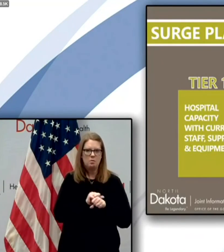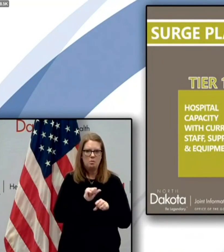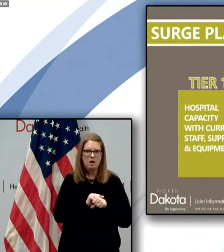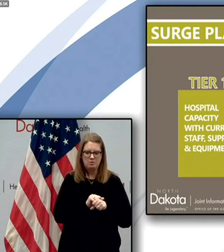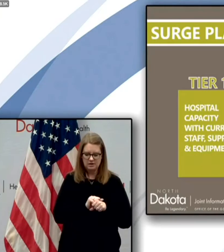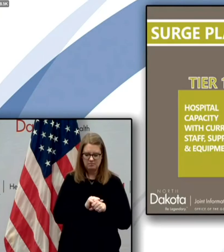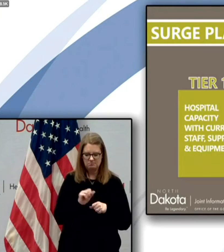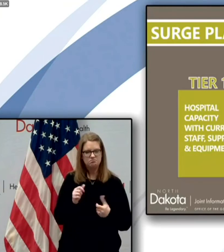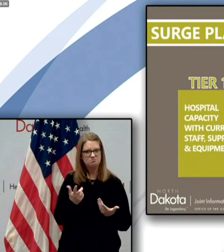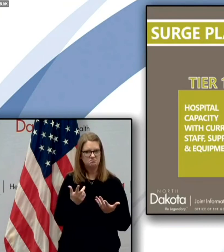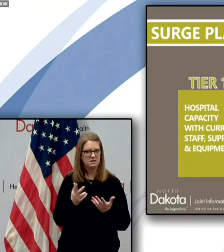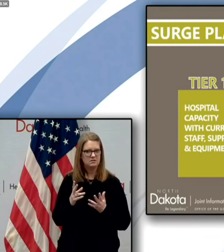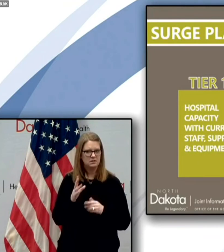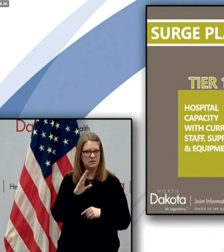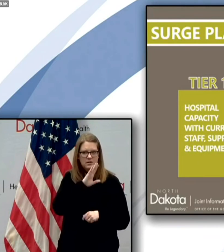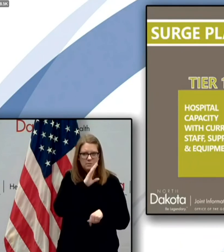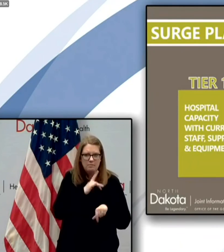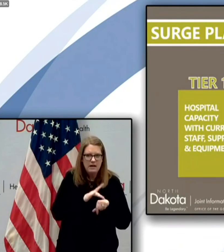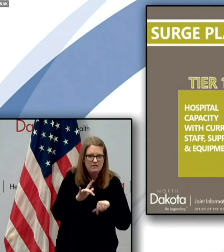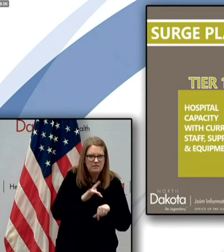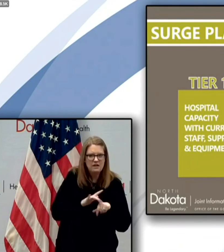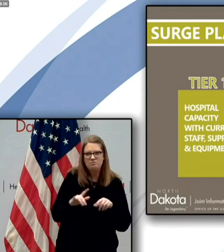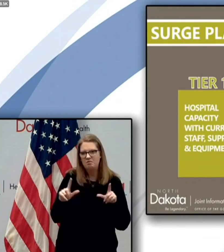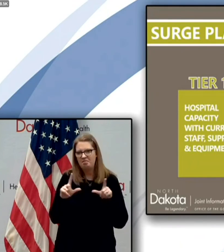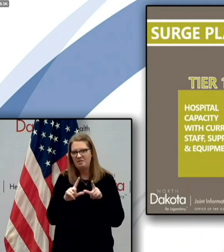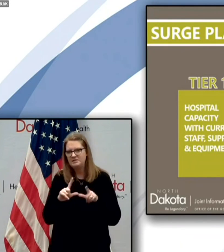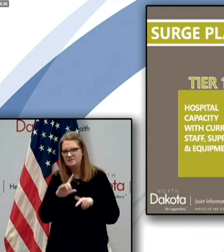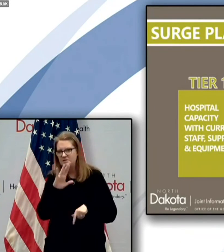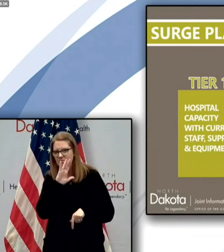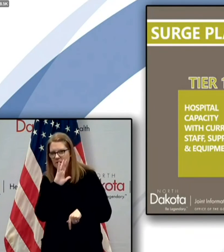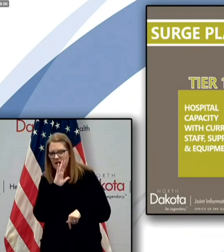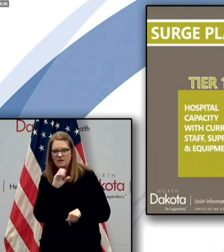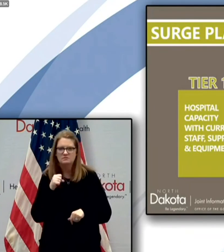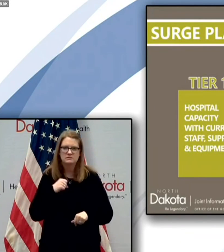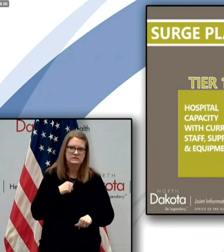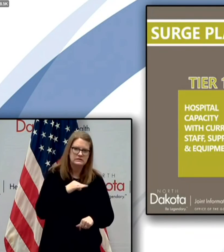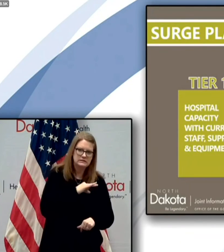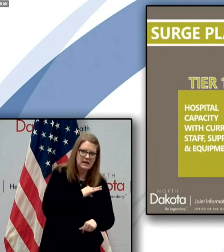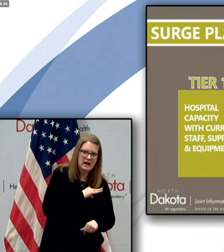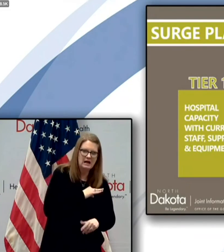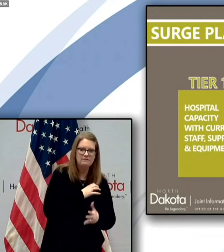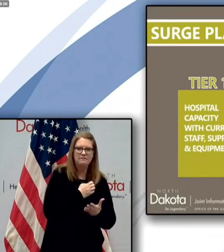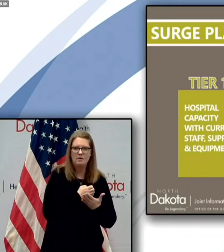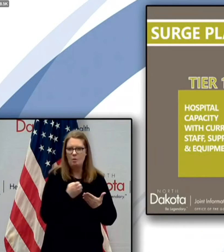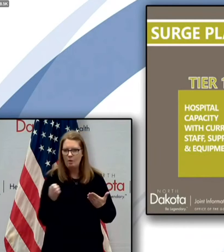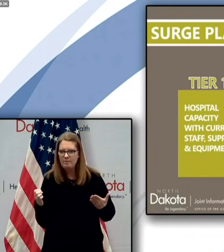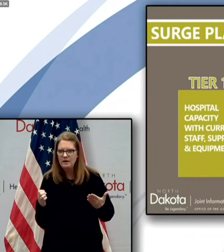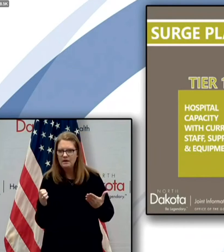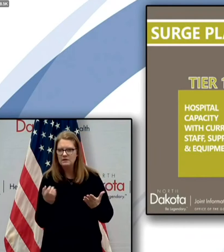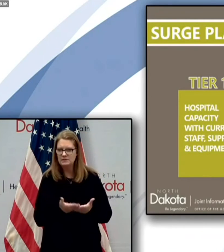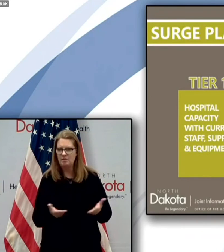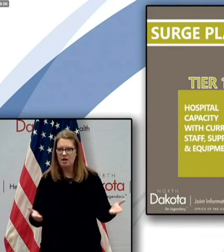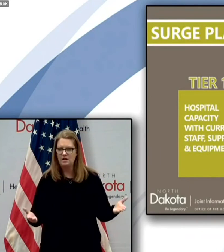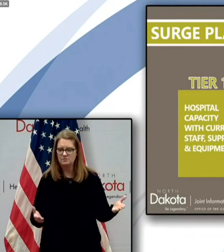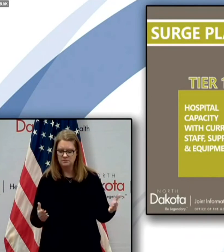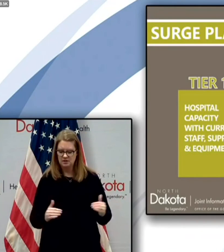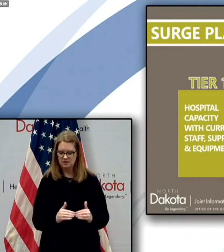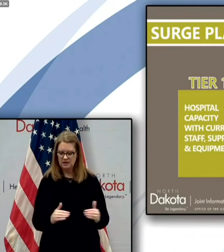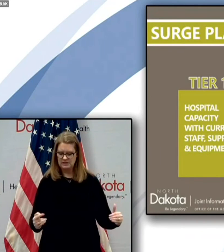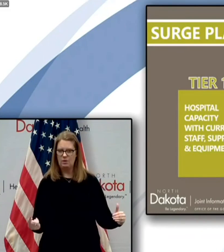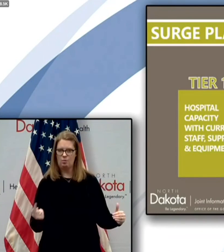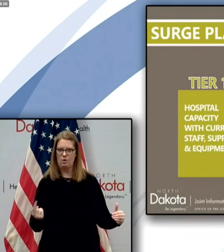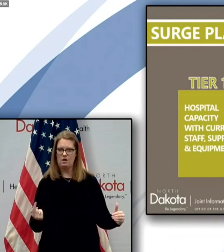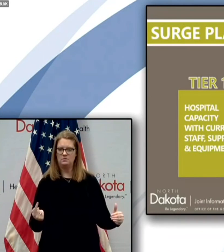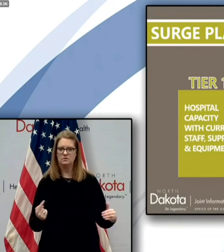current capacity for licensed beds, for staff, for equipment and supplies. When they